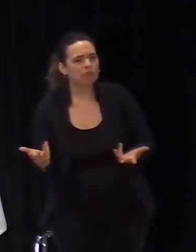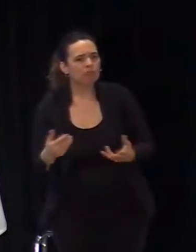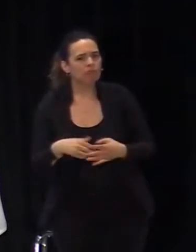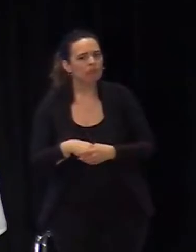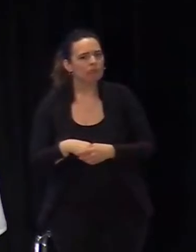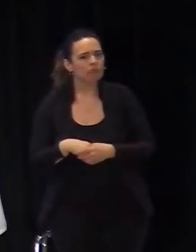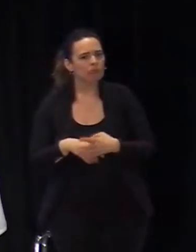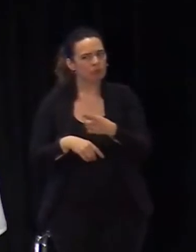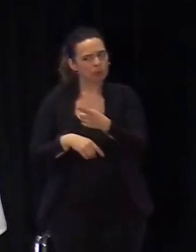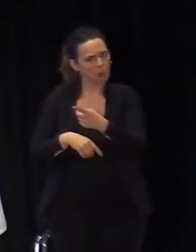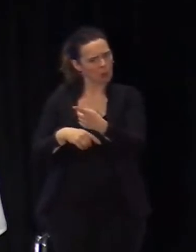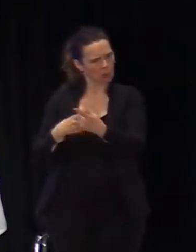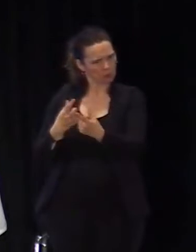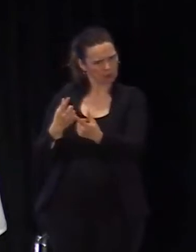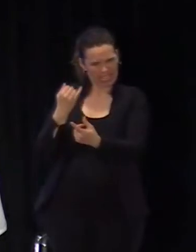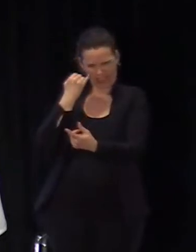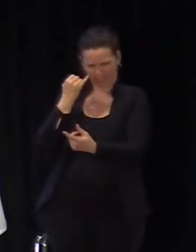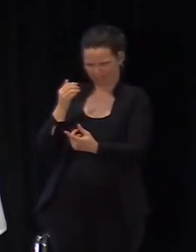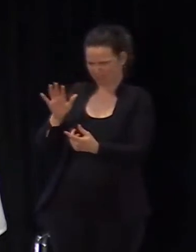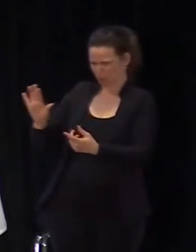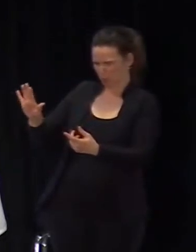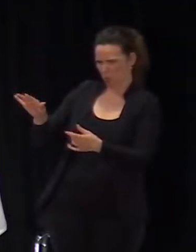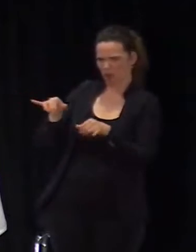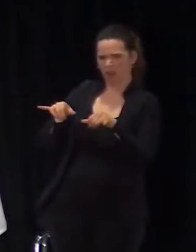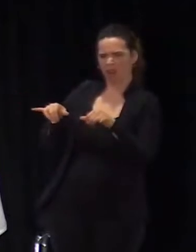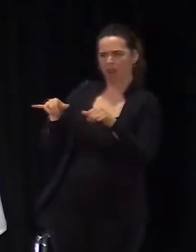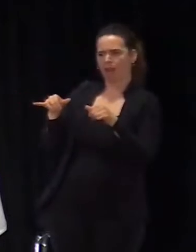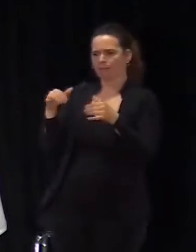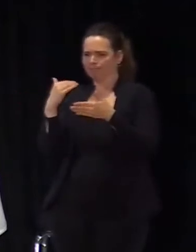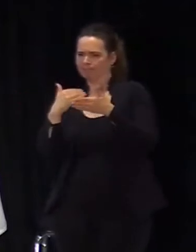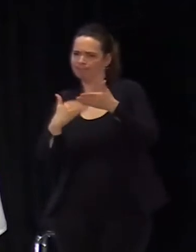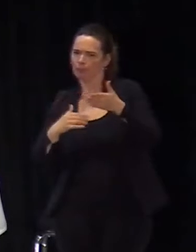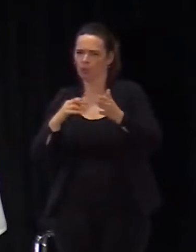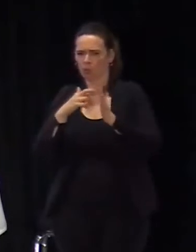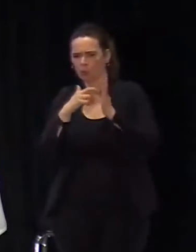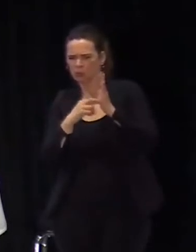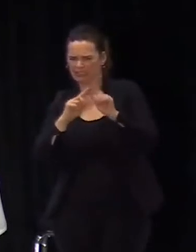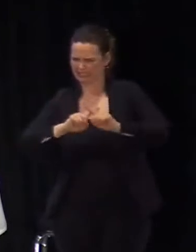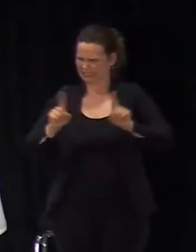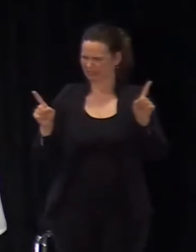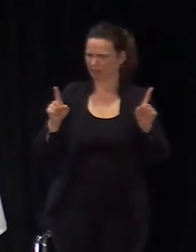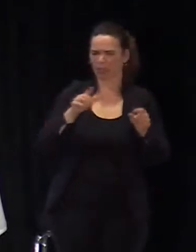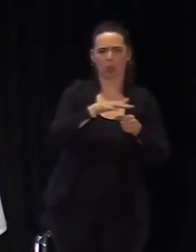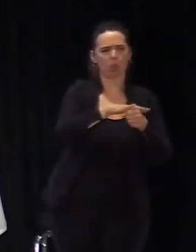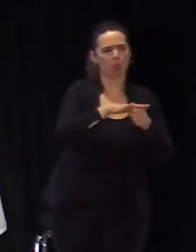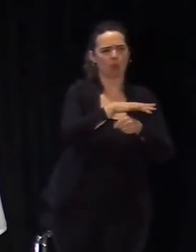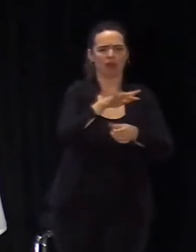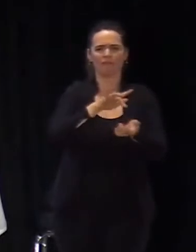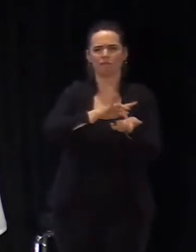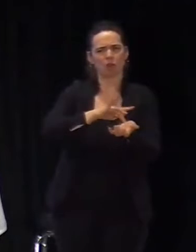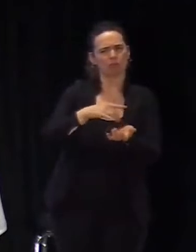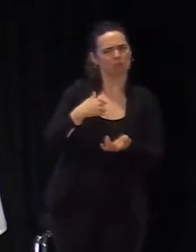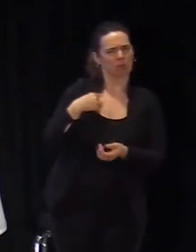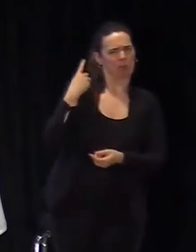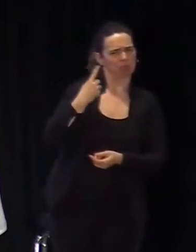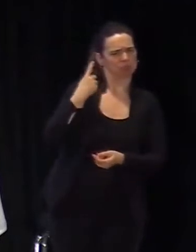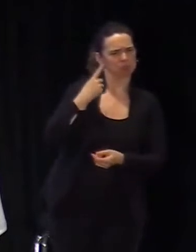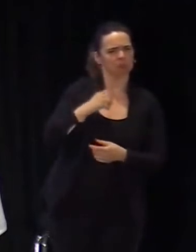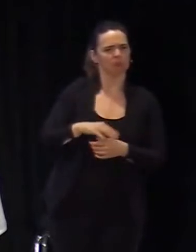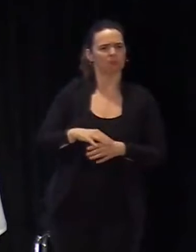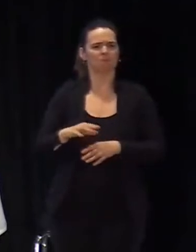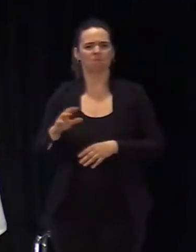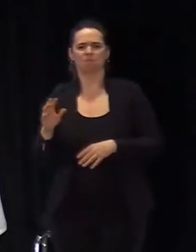under different standards than what the county's implementing. No, they just probably just scheduled her. Again, if you're a